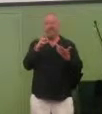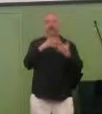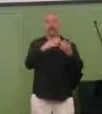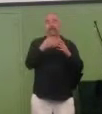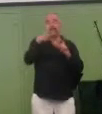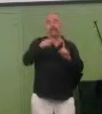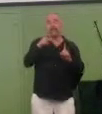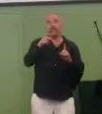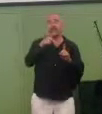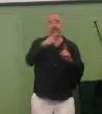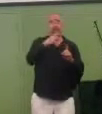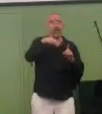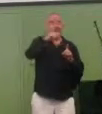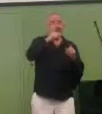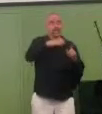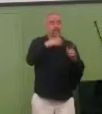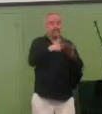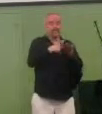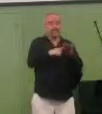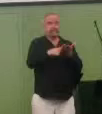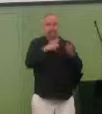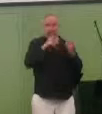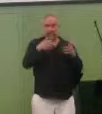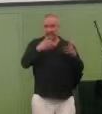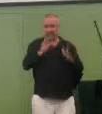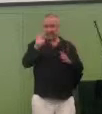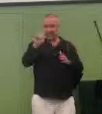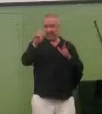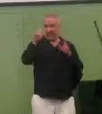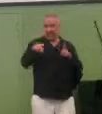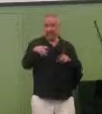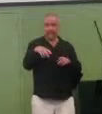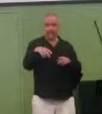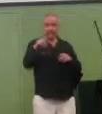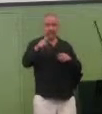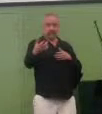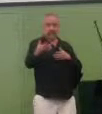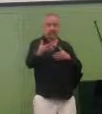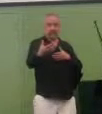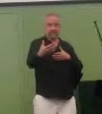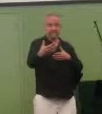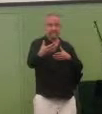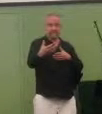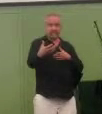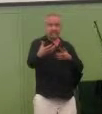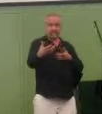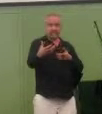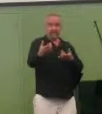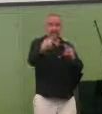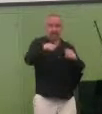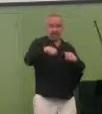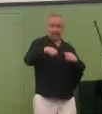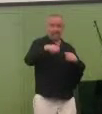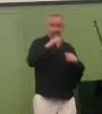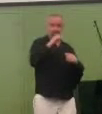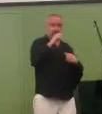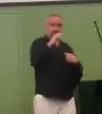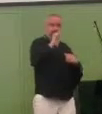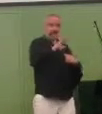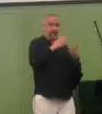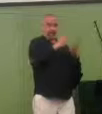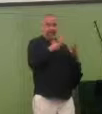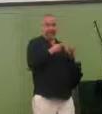center activities. And basically, whether TB or TS should even be allowed there. What